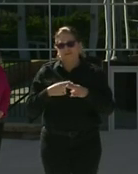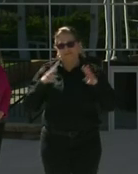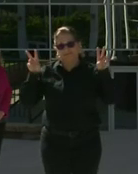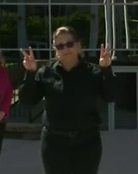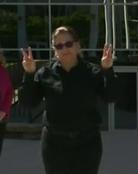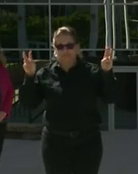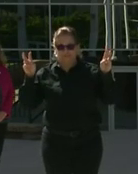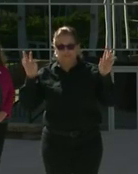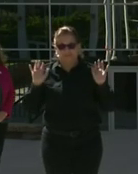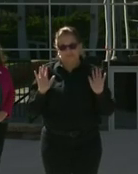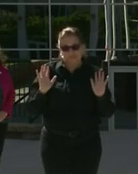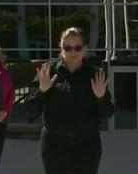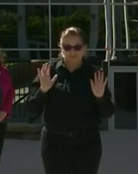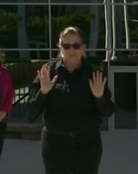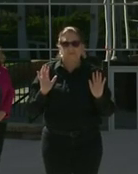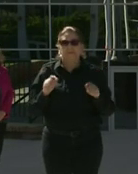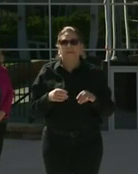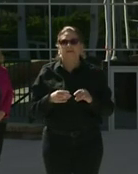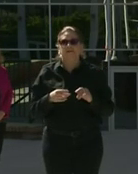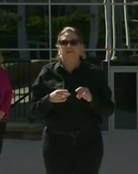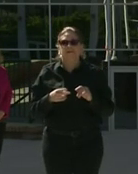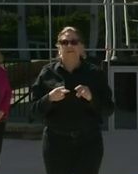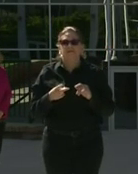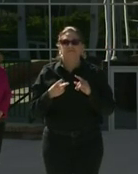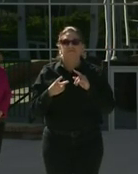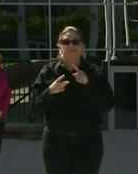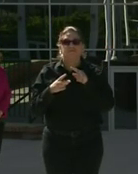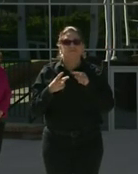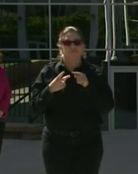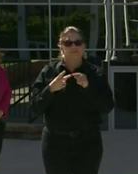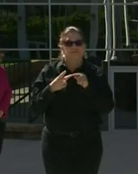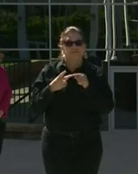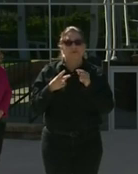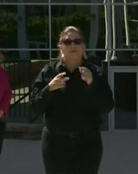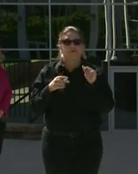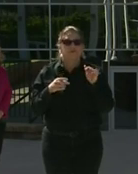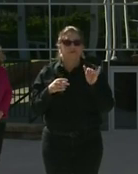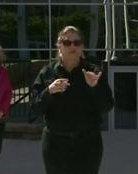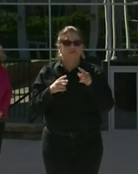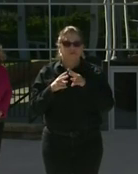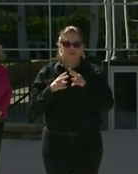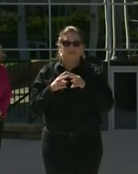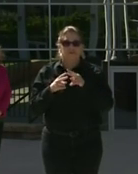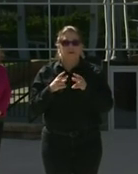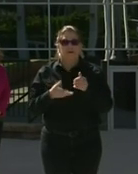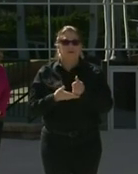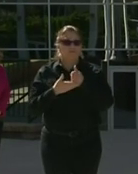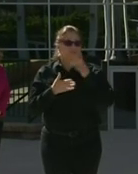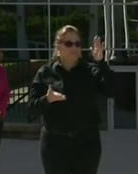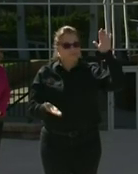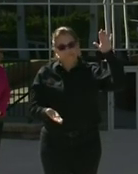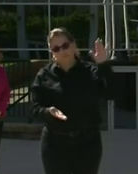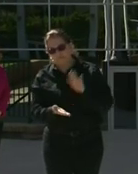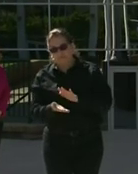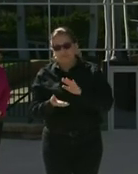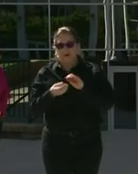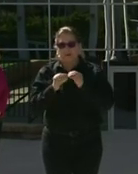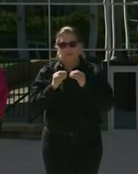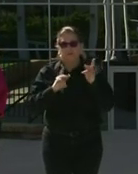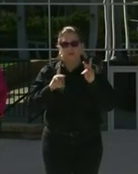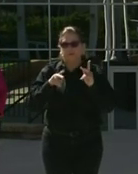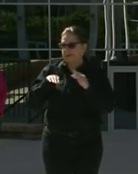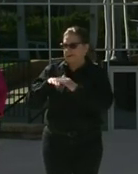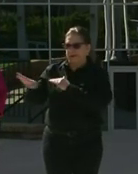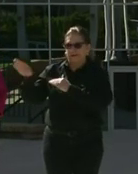And more than anything else, those two factors has led to a pretty dramatic decline in the number of people who enter the central cell